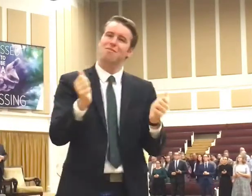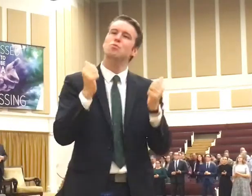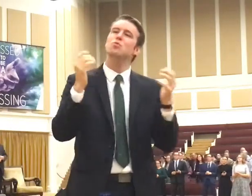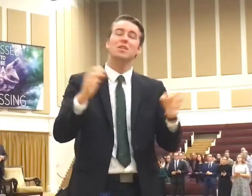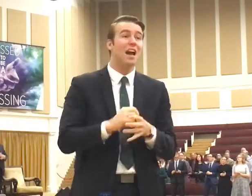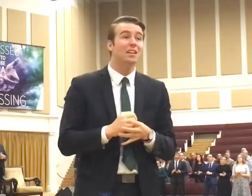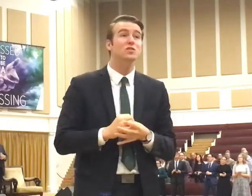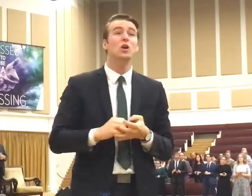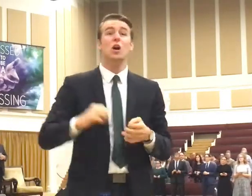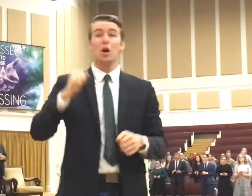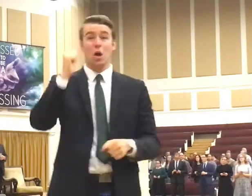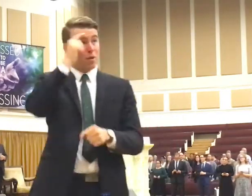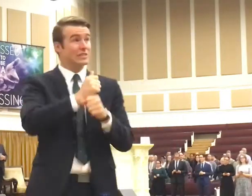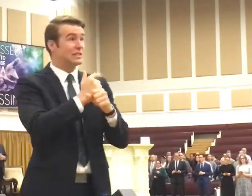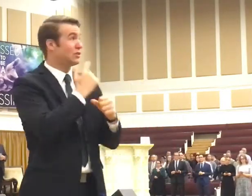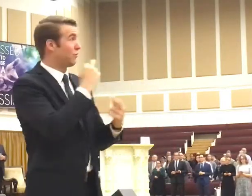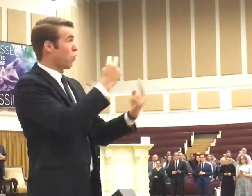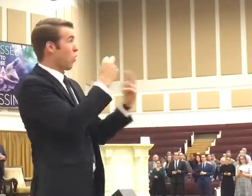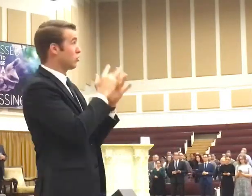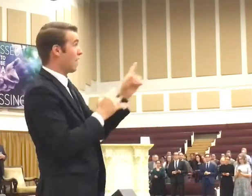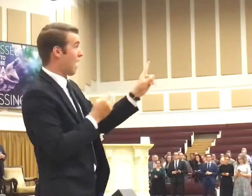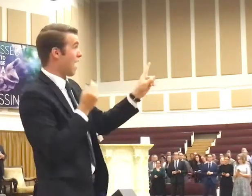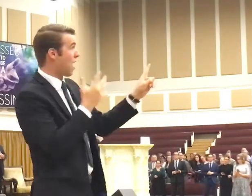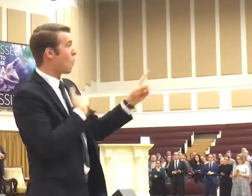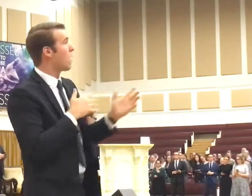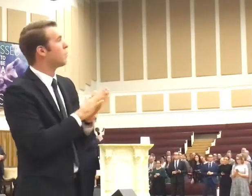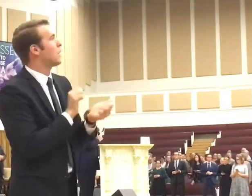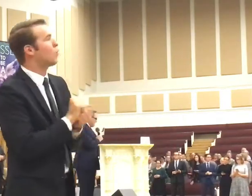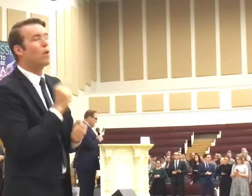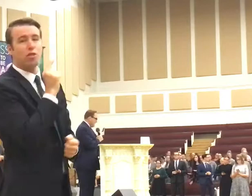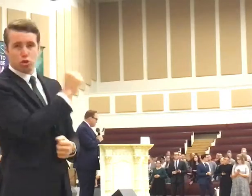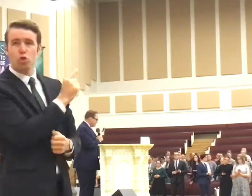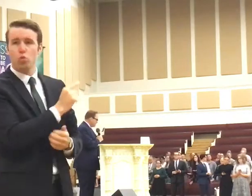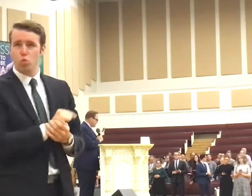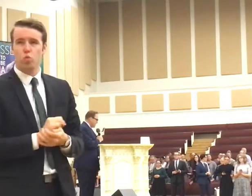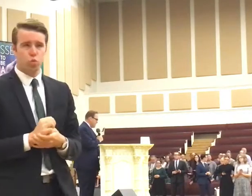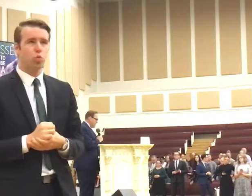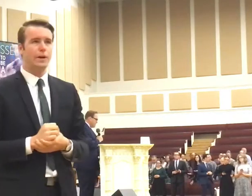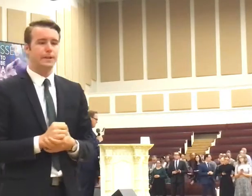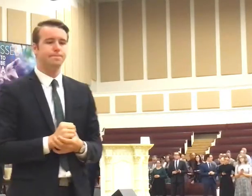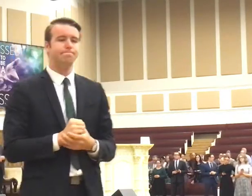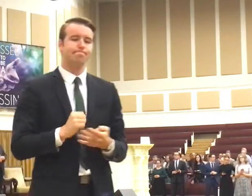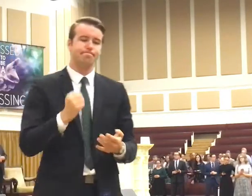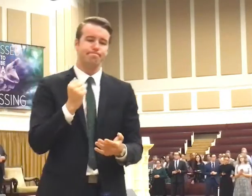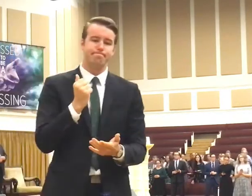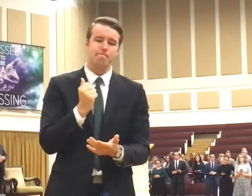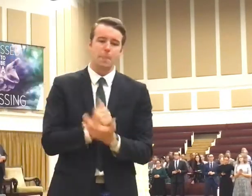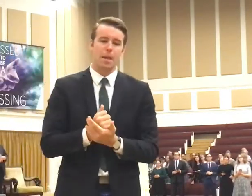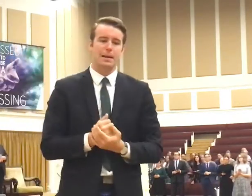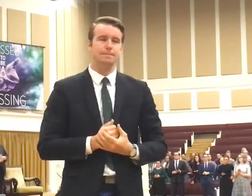our brothers and sisters, if you're watching tonight, we are praying with you. Amen. Amen.